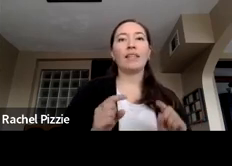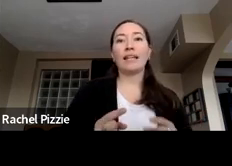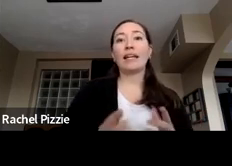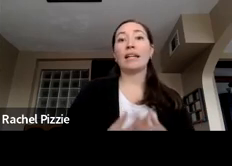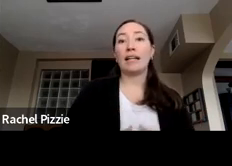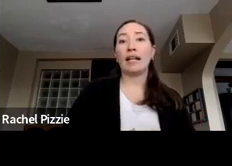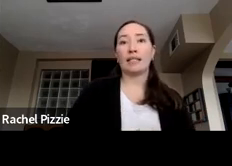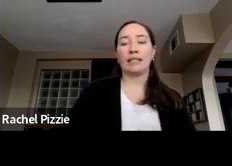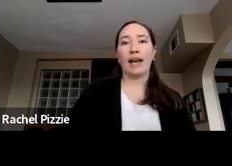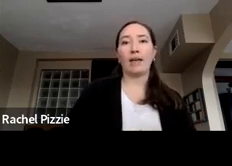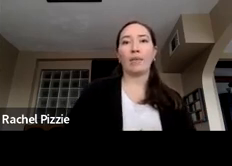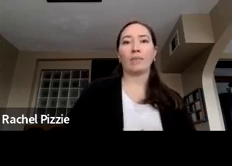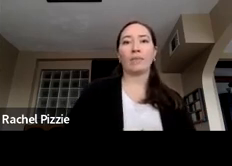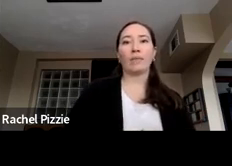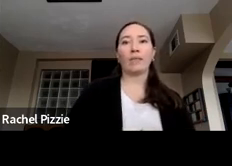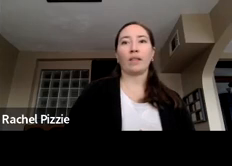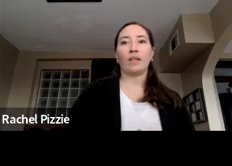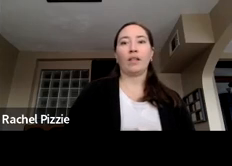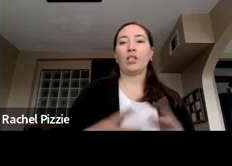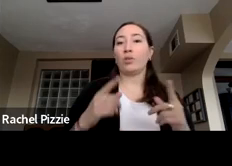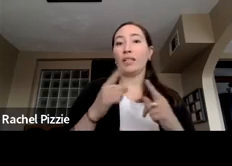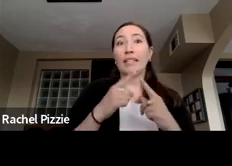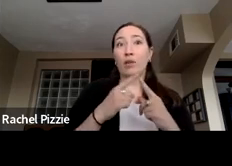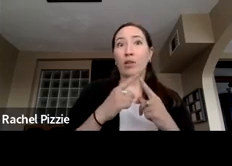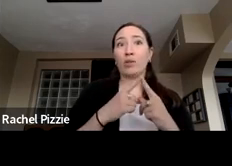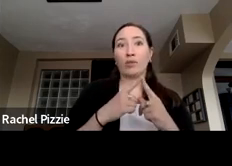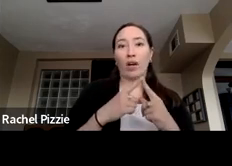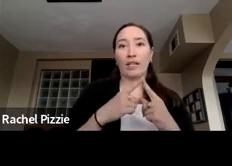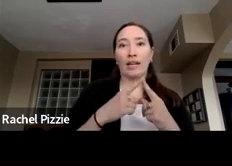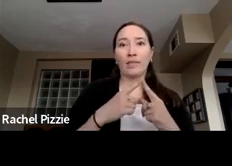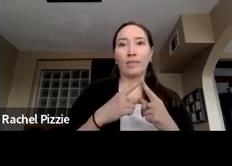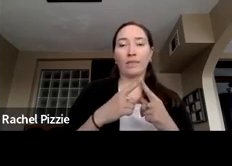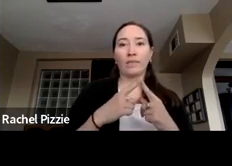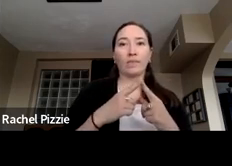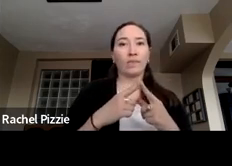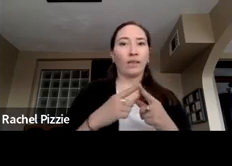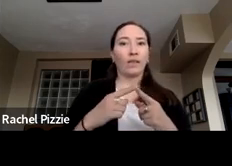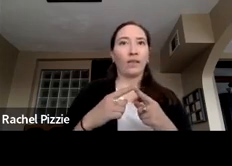So in the data and analysis tab, you can download the raw data.